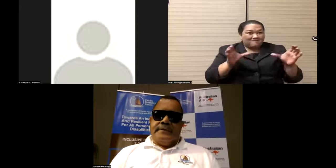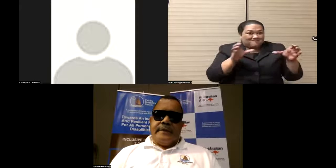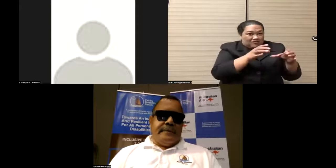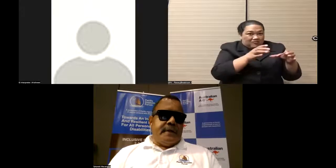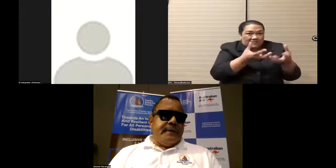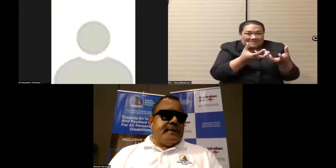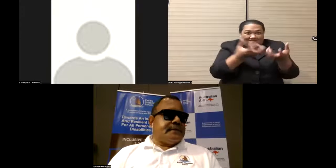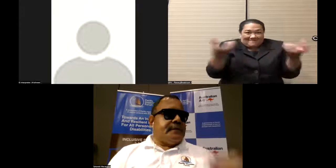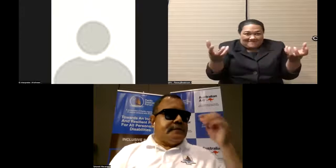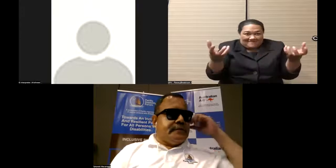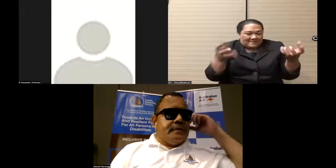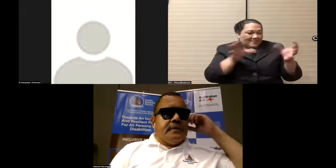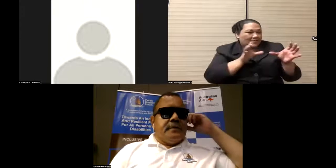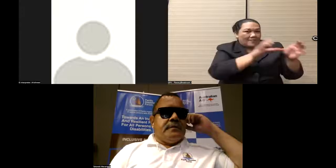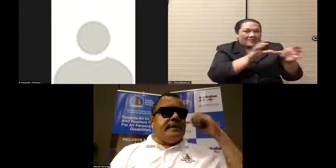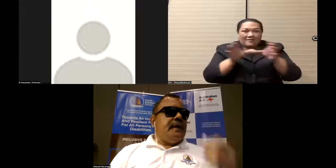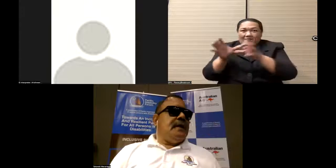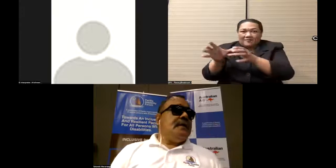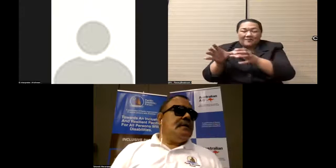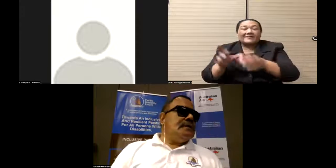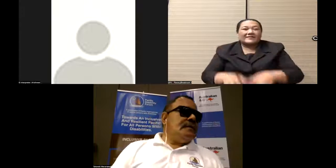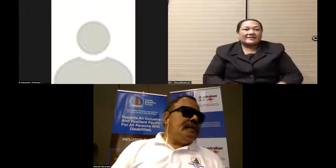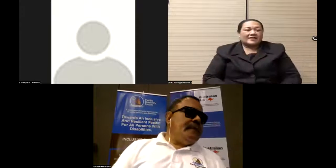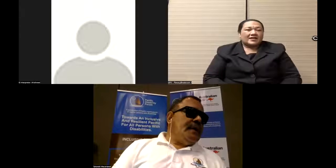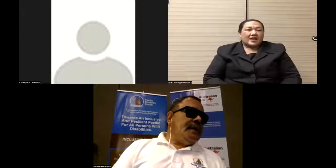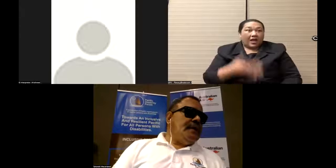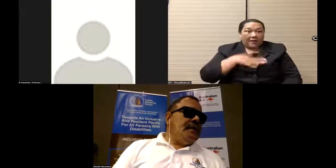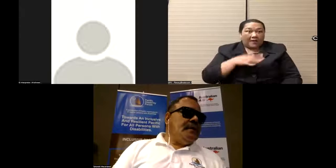mention here that we are running a little behind schedule.